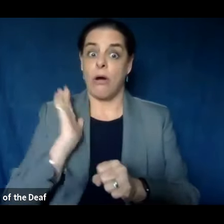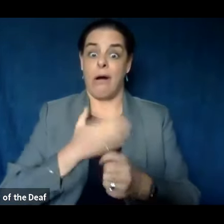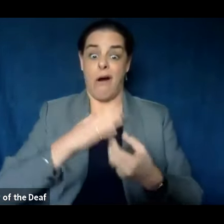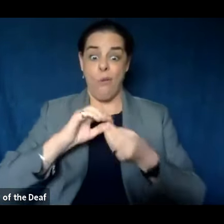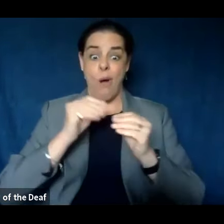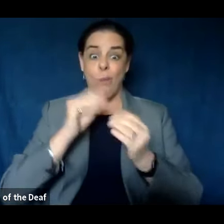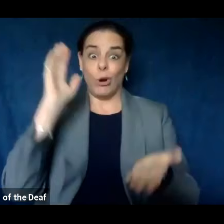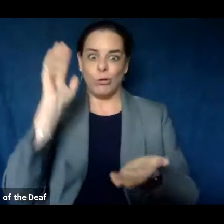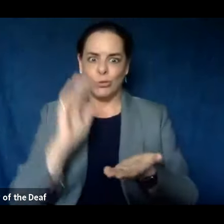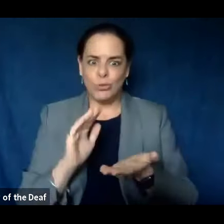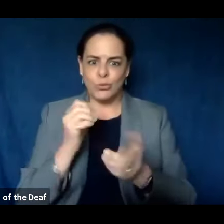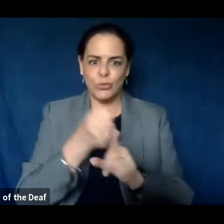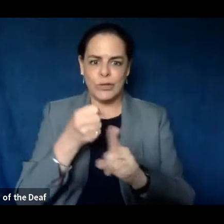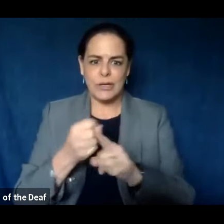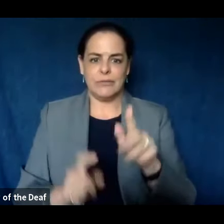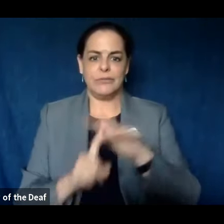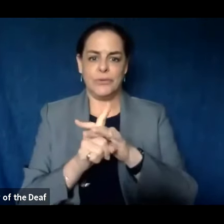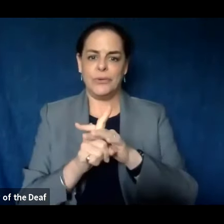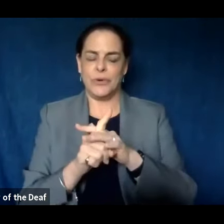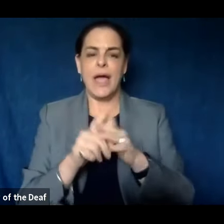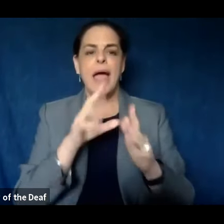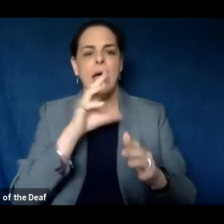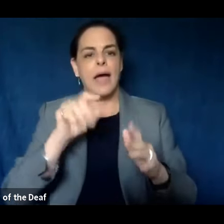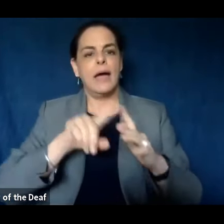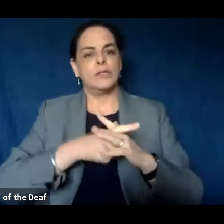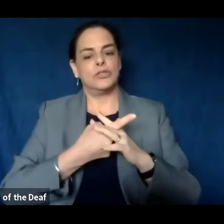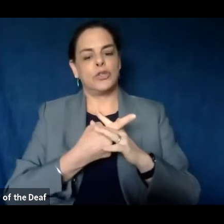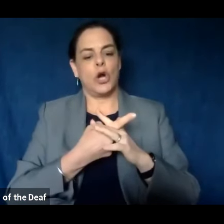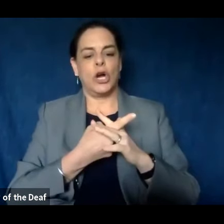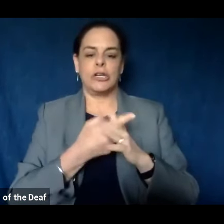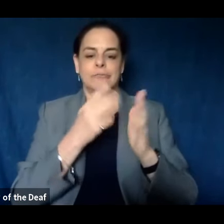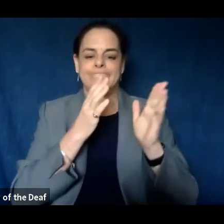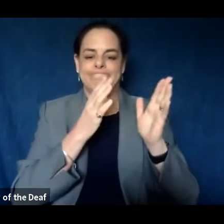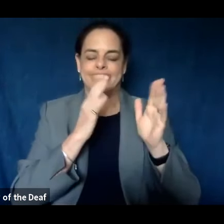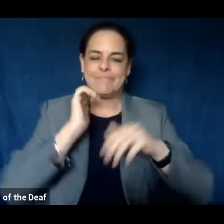the groundwork to start moving toward our new normal.